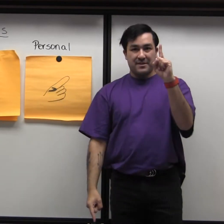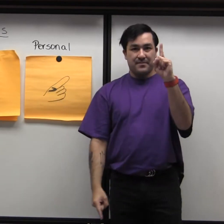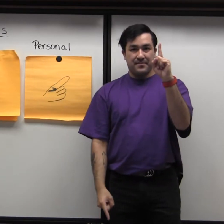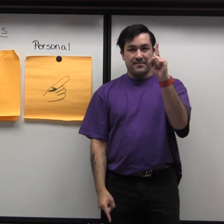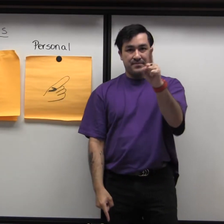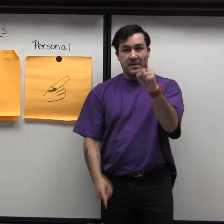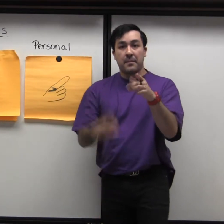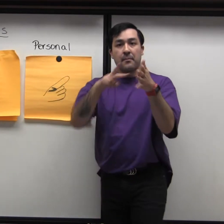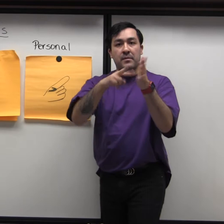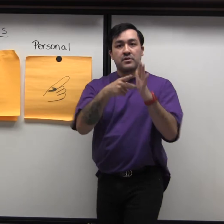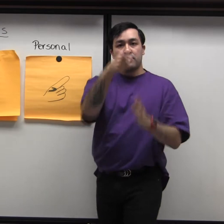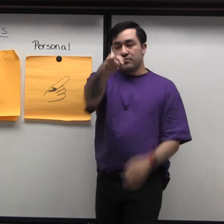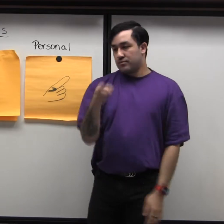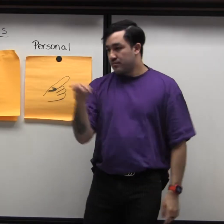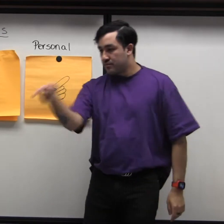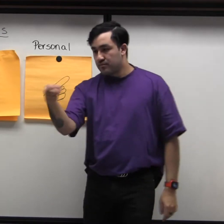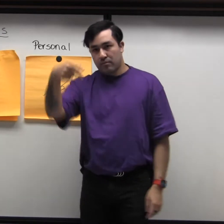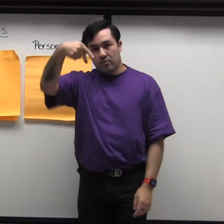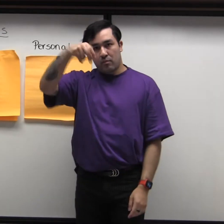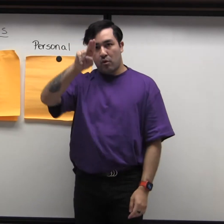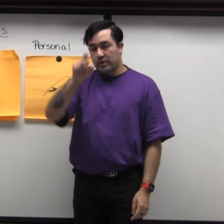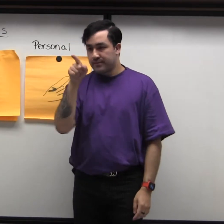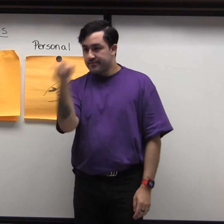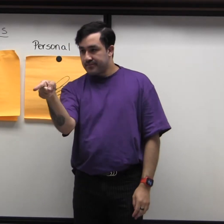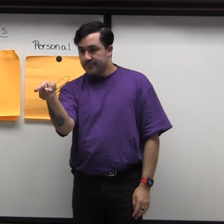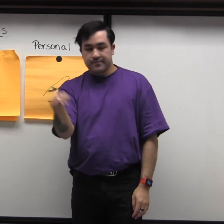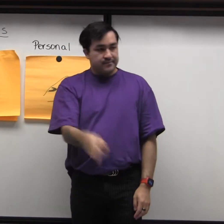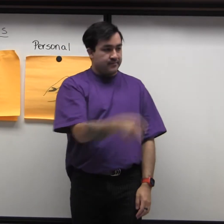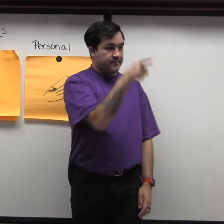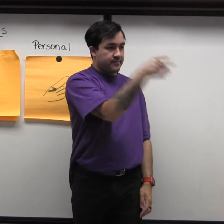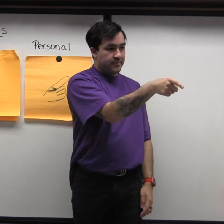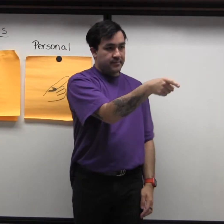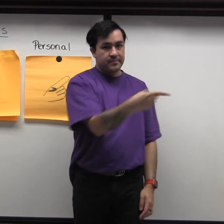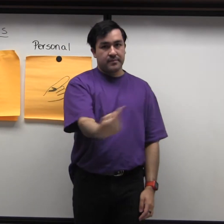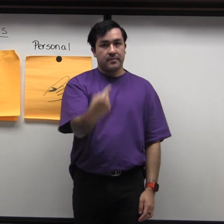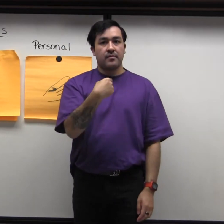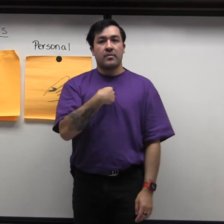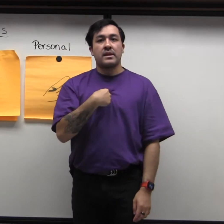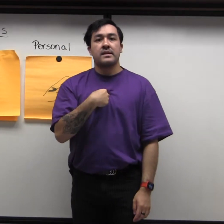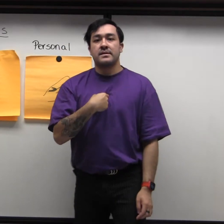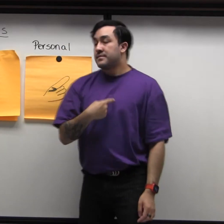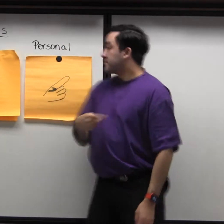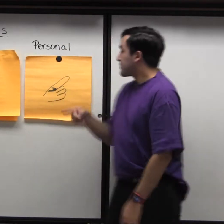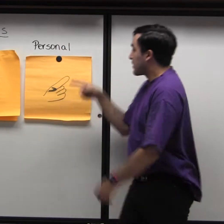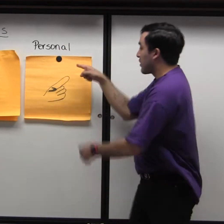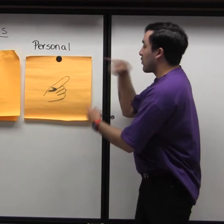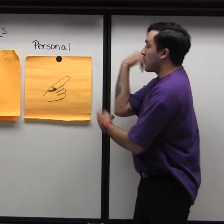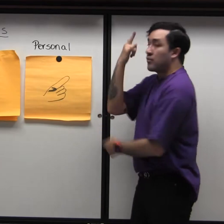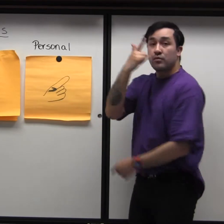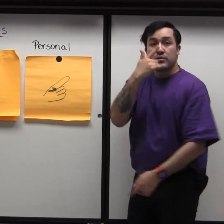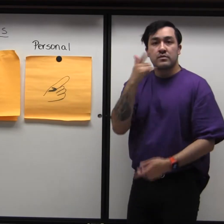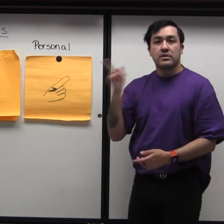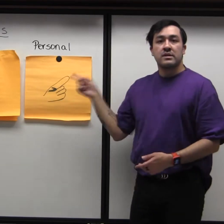drawing for that. And that means that you're going to point at something. And so the